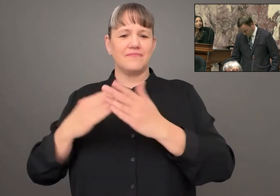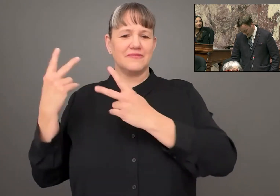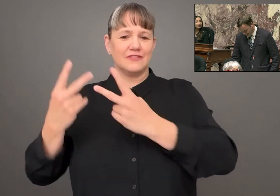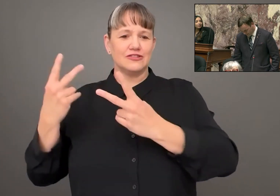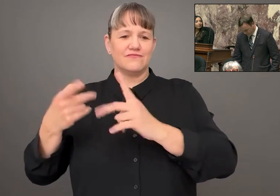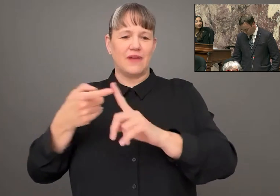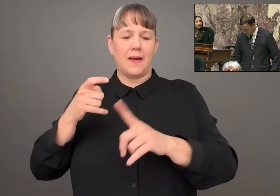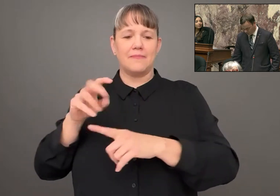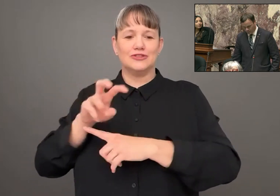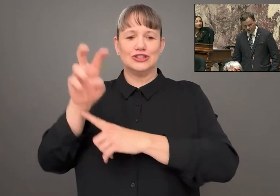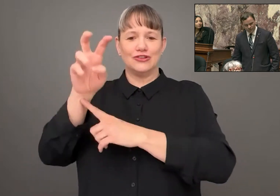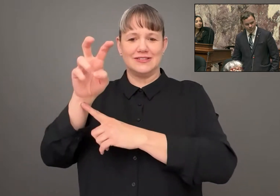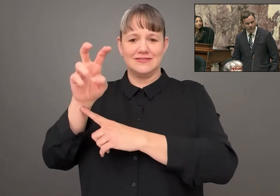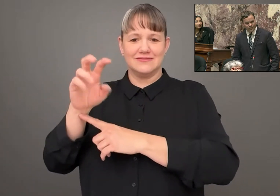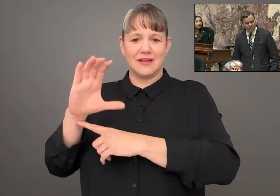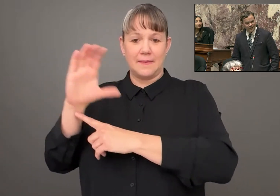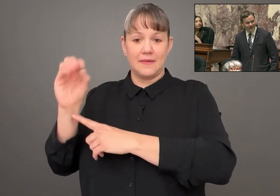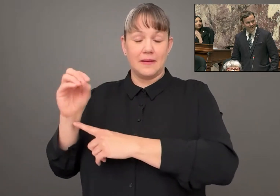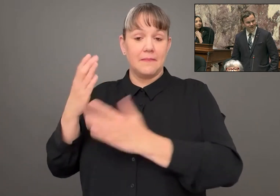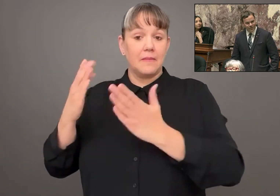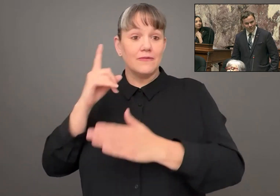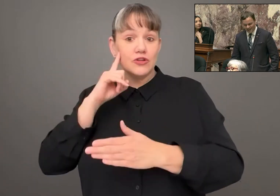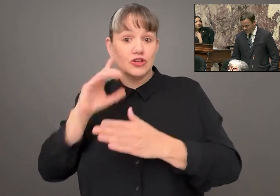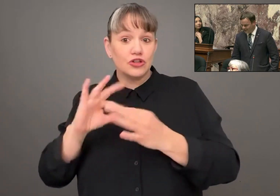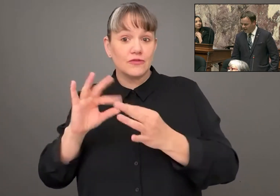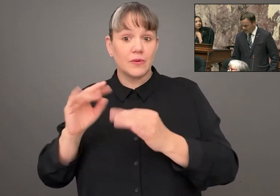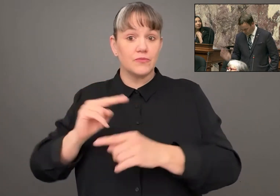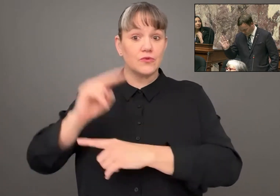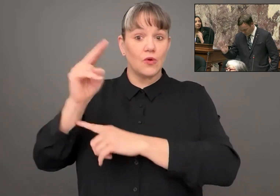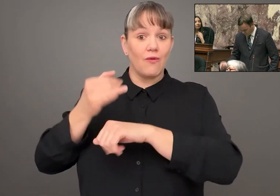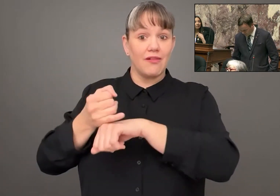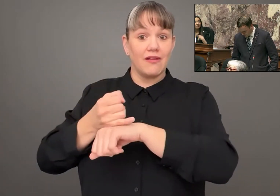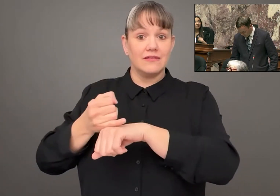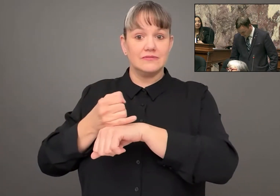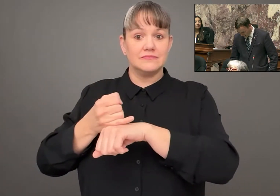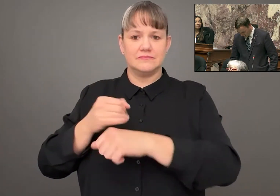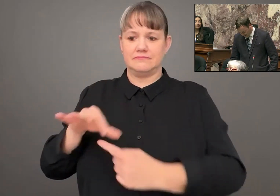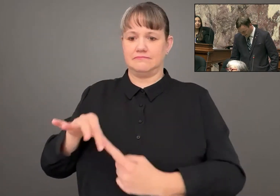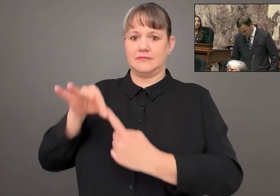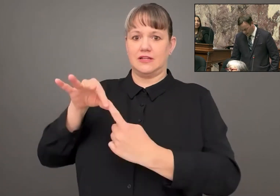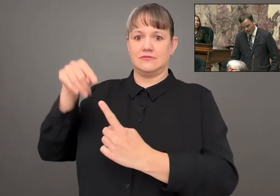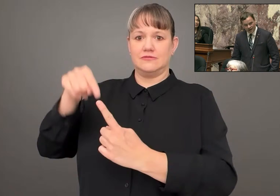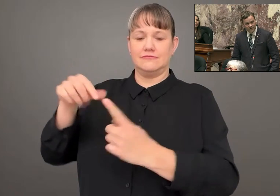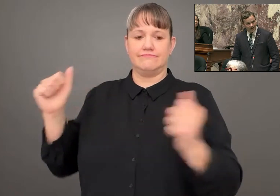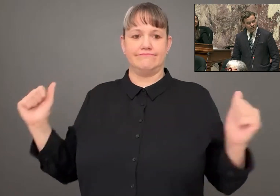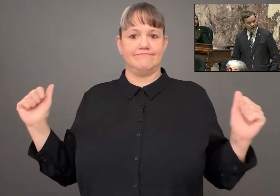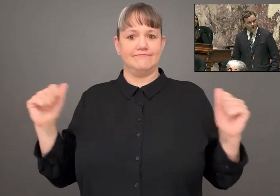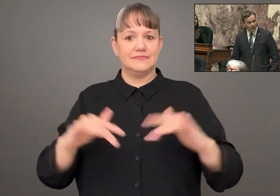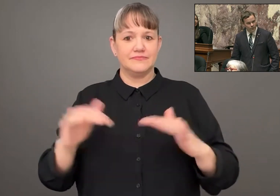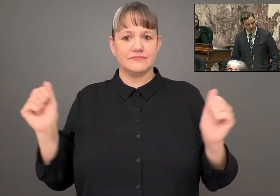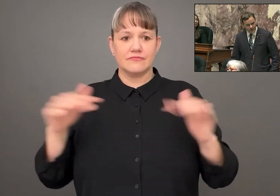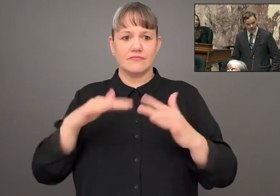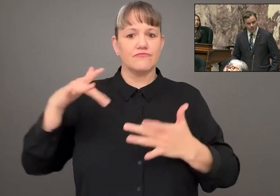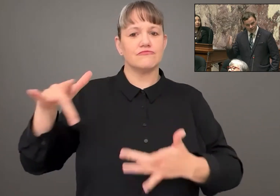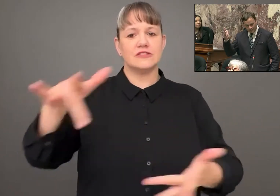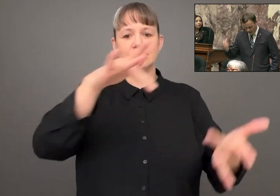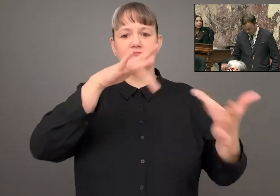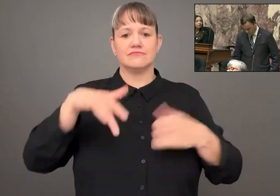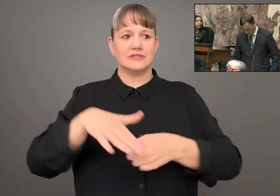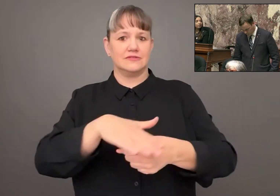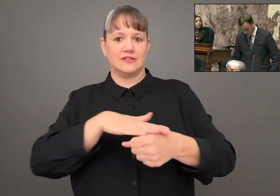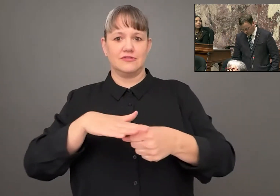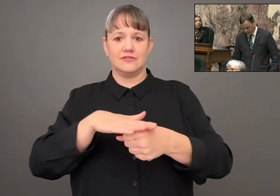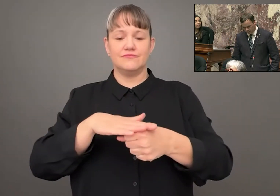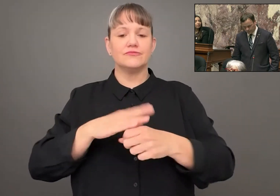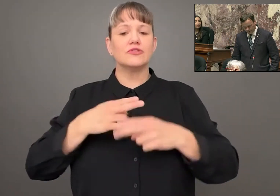on the North Island, a very special tourism location. I'd urge you to visit it when you get a chance. Telegraph Cove, there'd been a fire